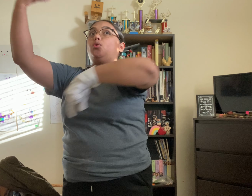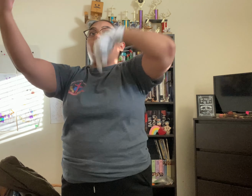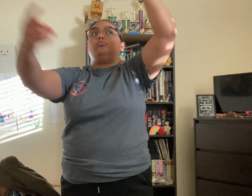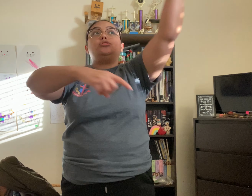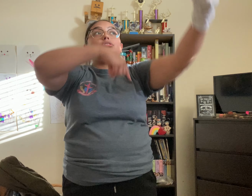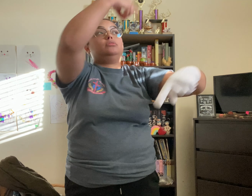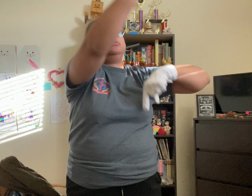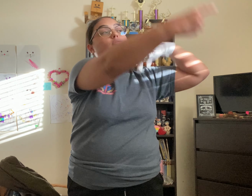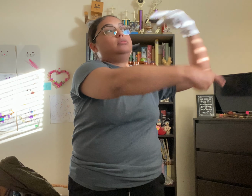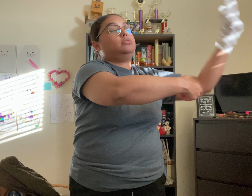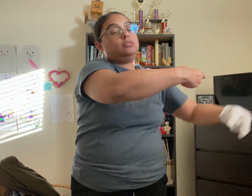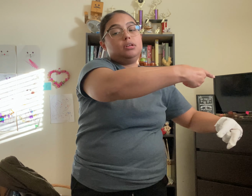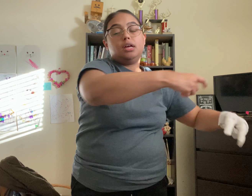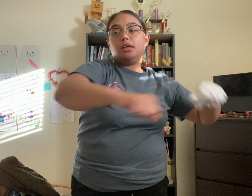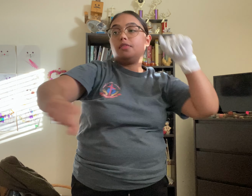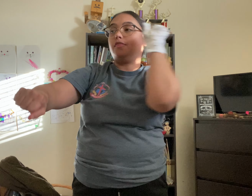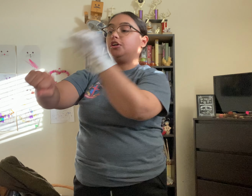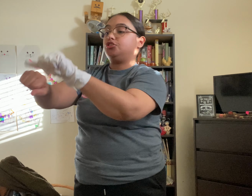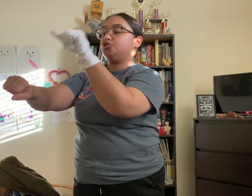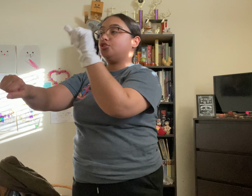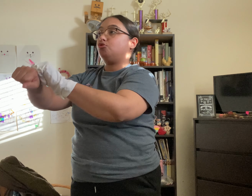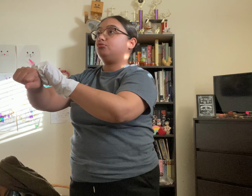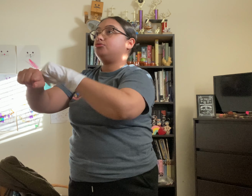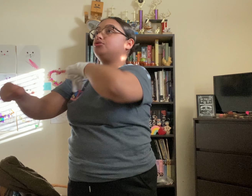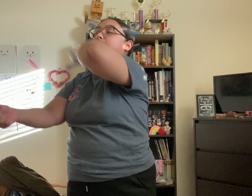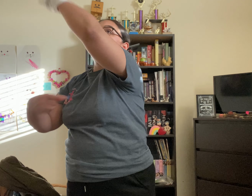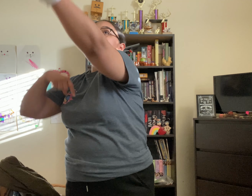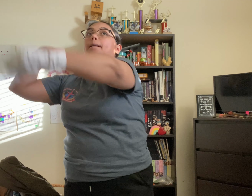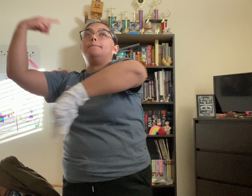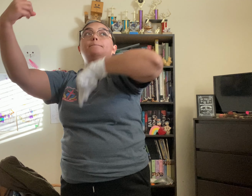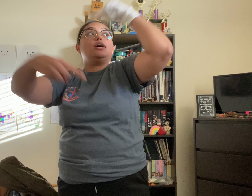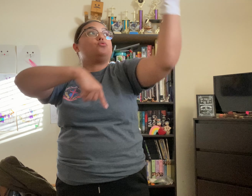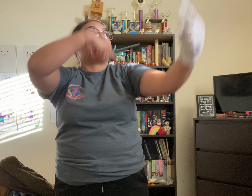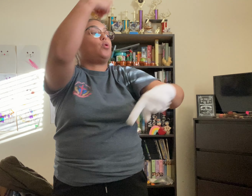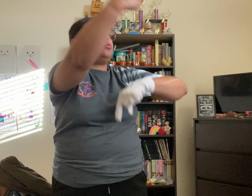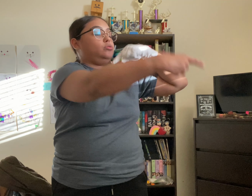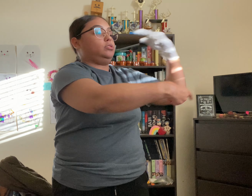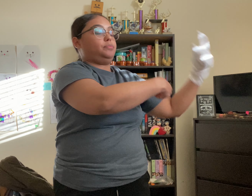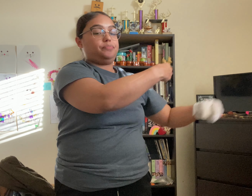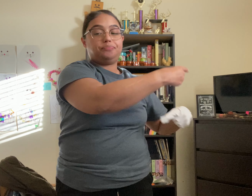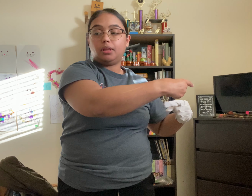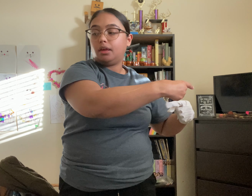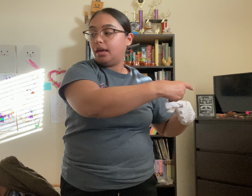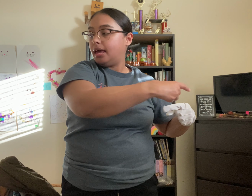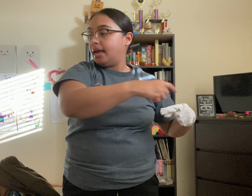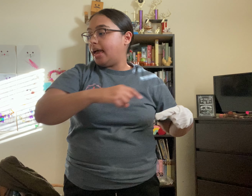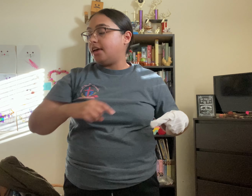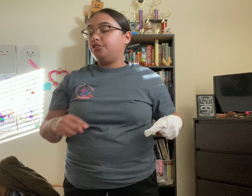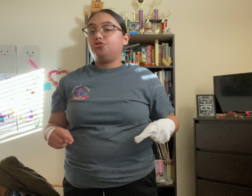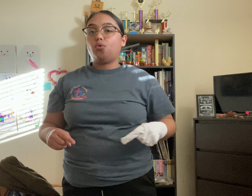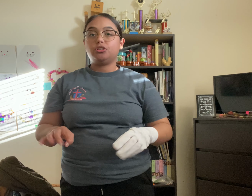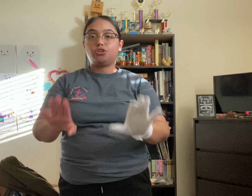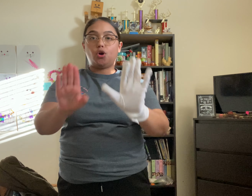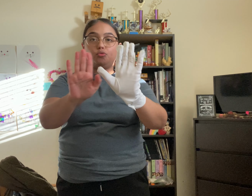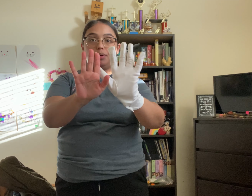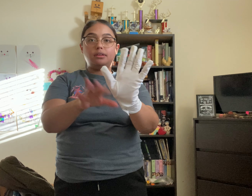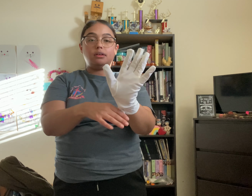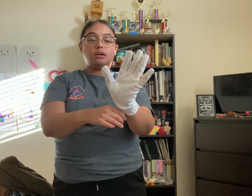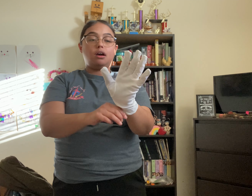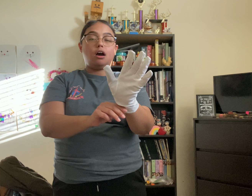rolled. The stones been rolled. And the doors are open. Our